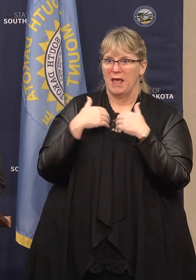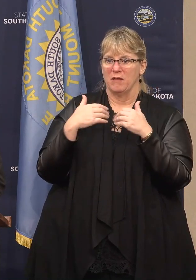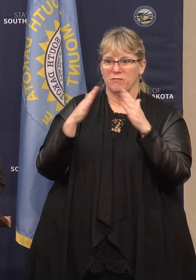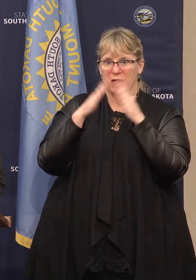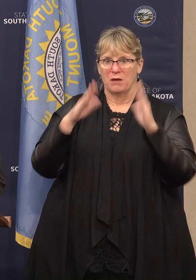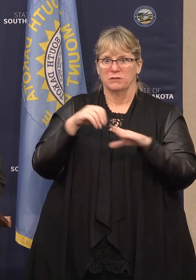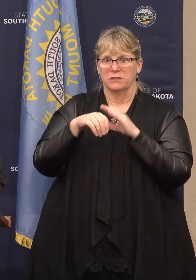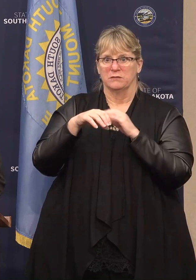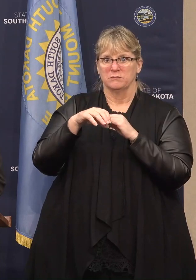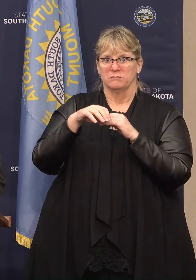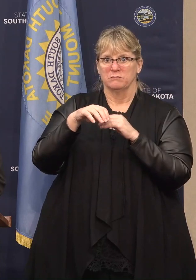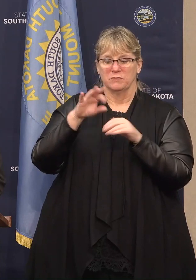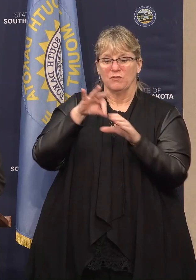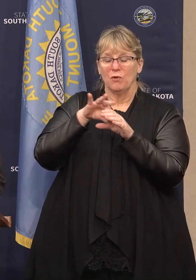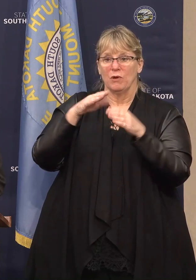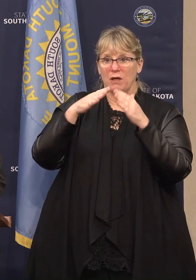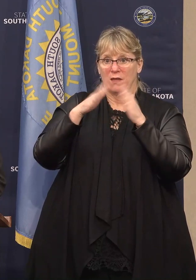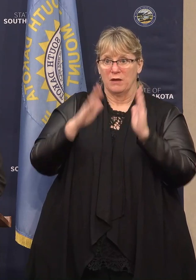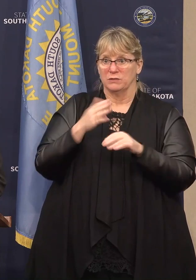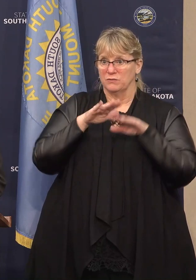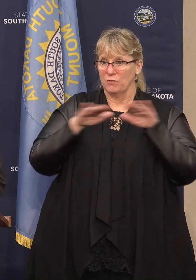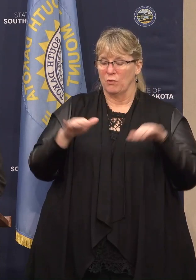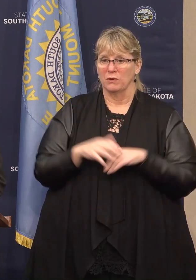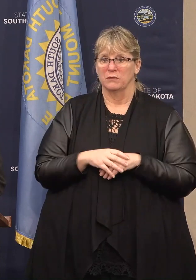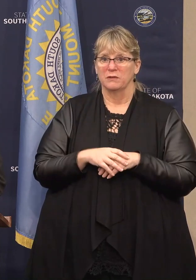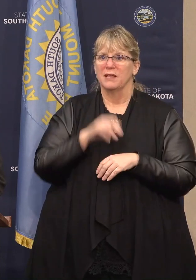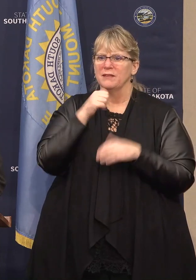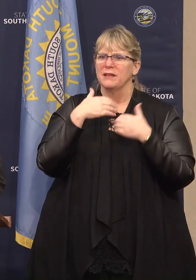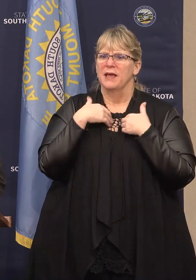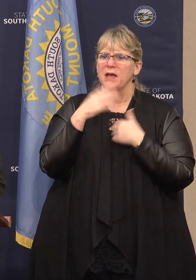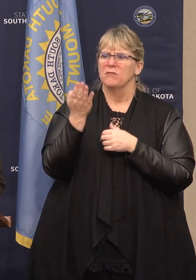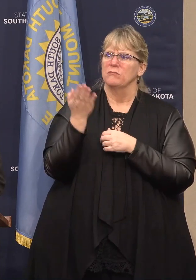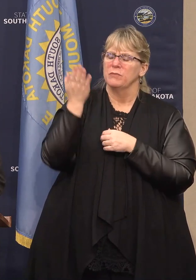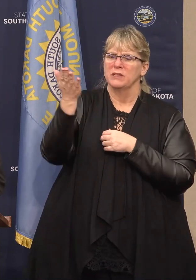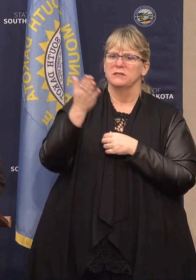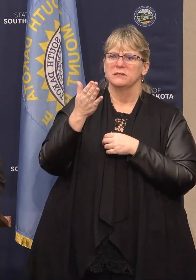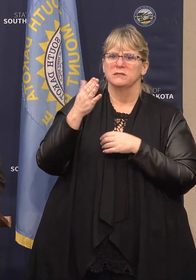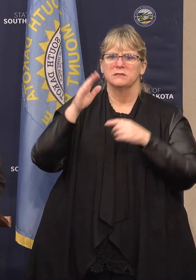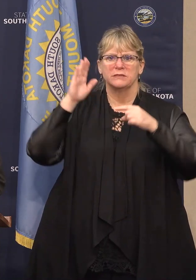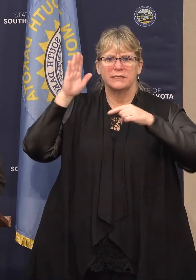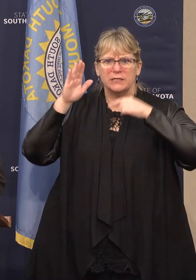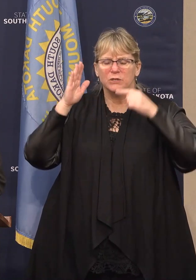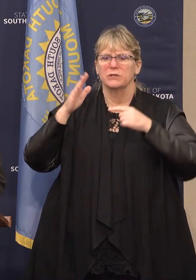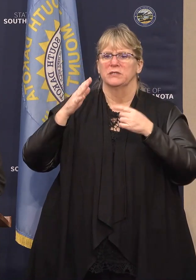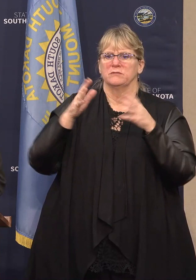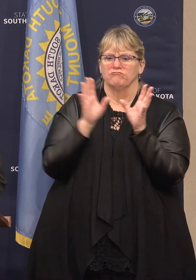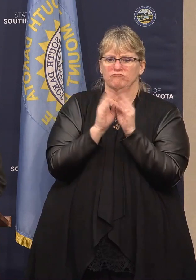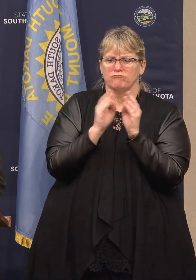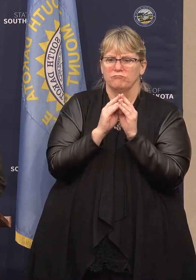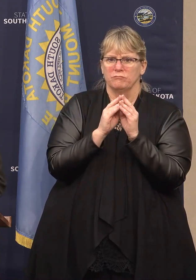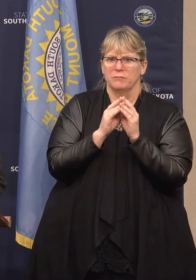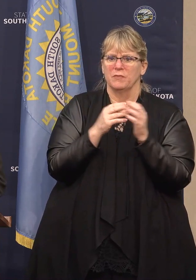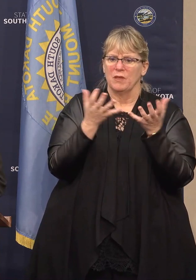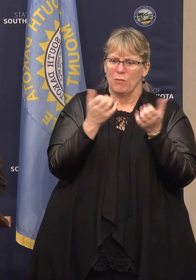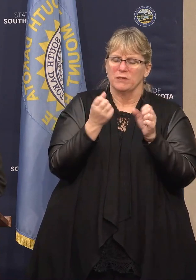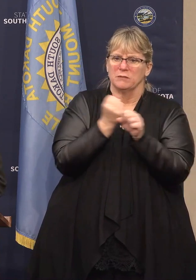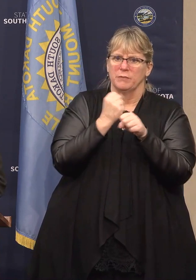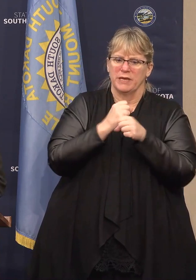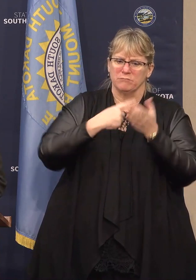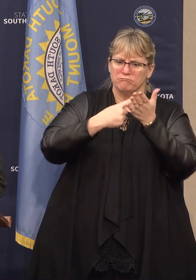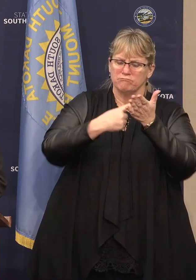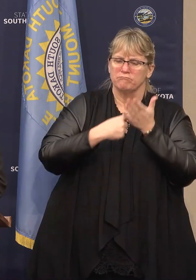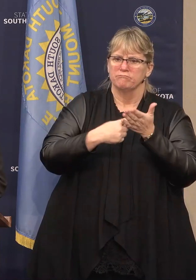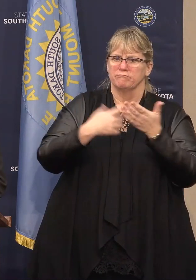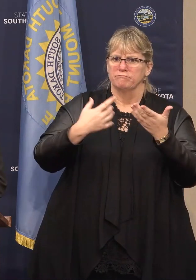floor. They also didn't give bills hearings. There was members who had very valid policy arguments to make and could introduce a bill